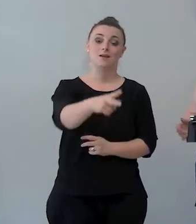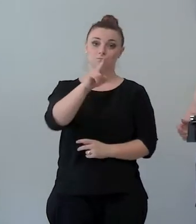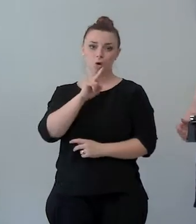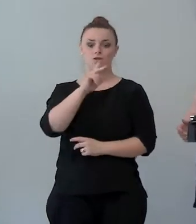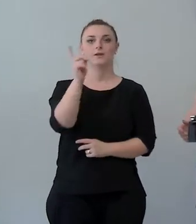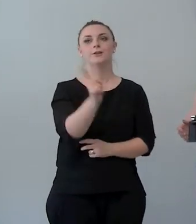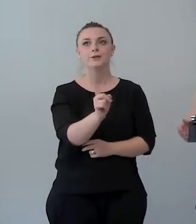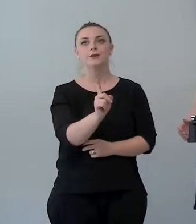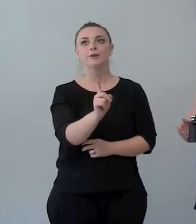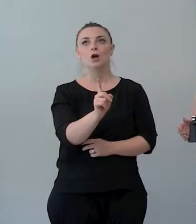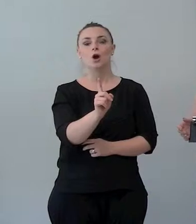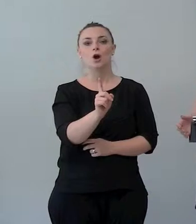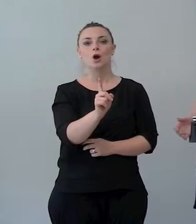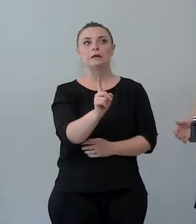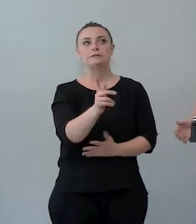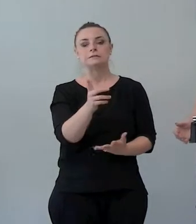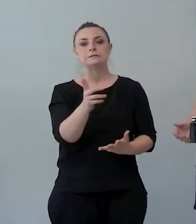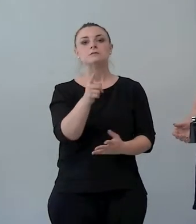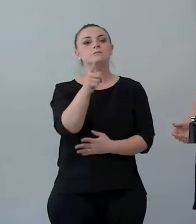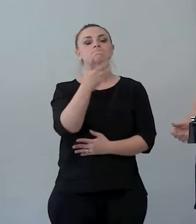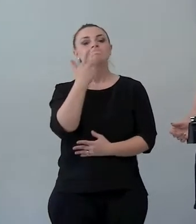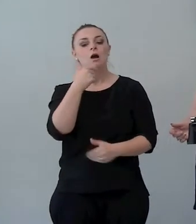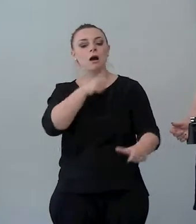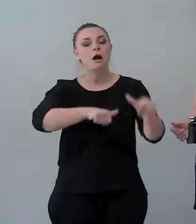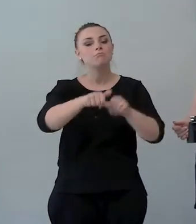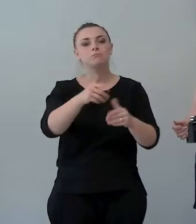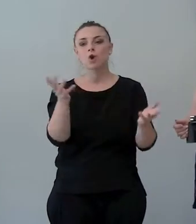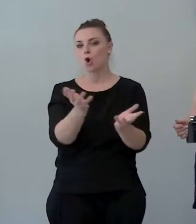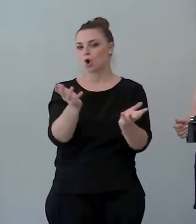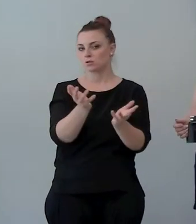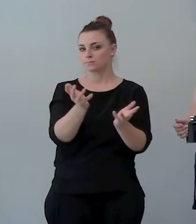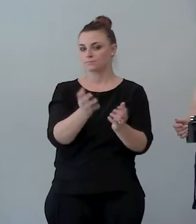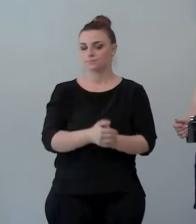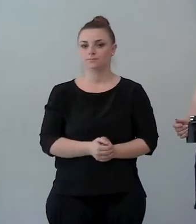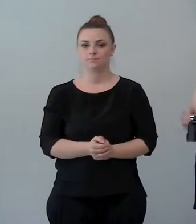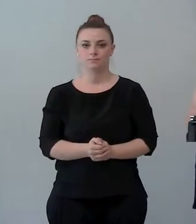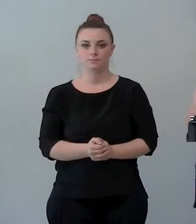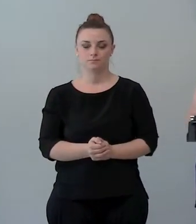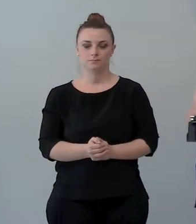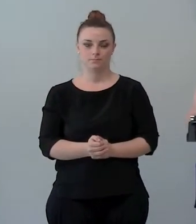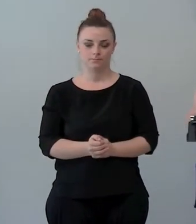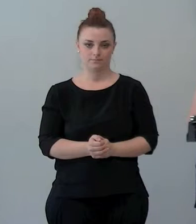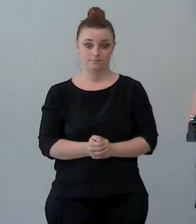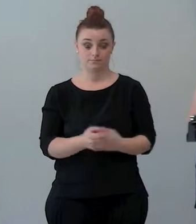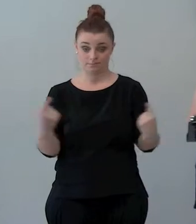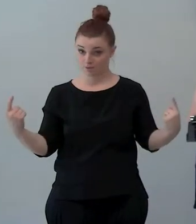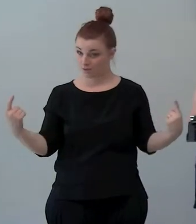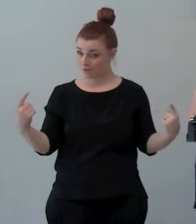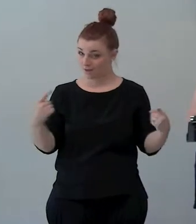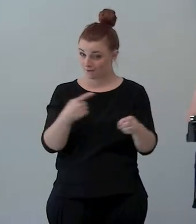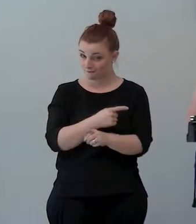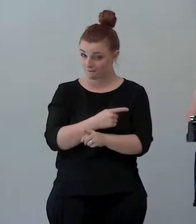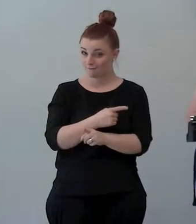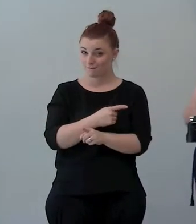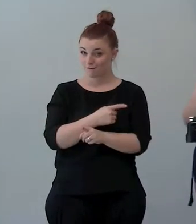no, cosa vorresti cambiare? If the answer is no, what would you like to change? Se invece credi di